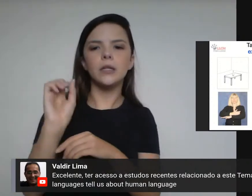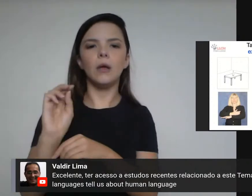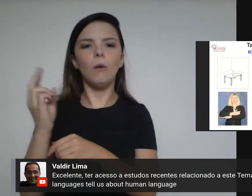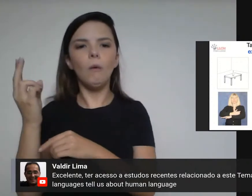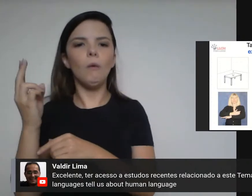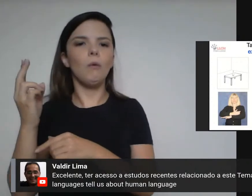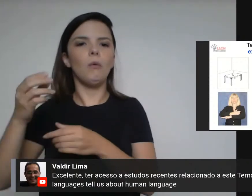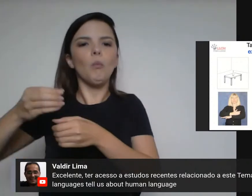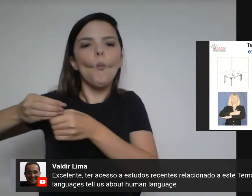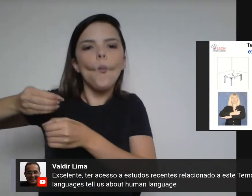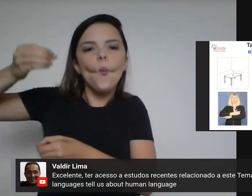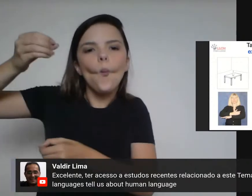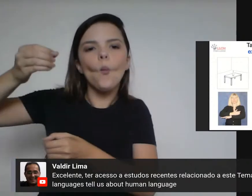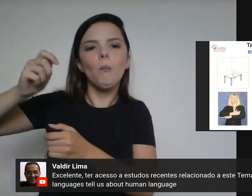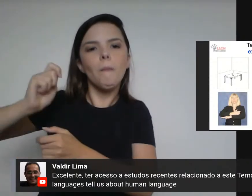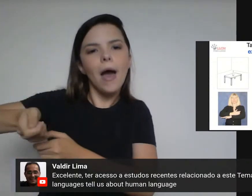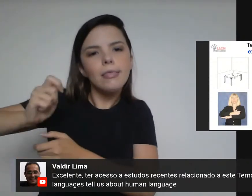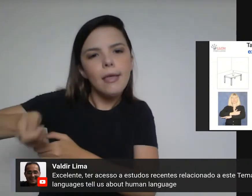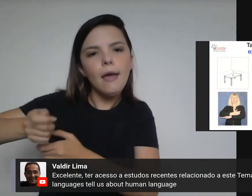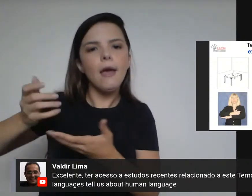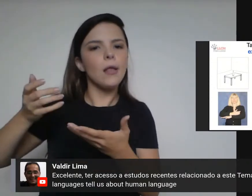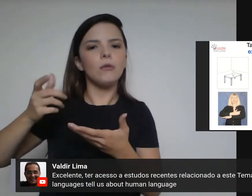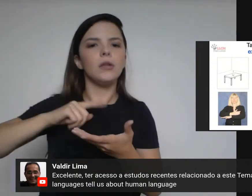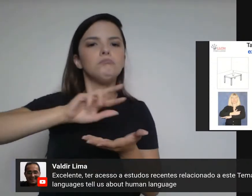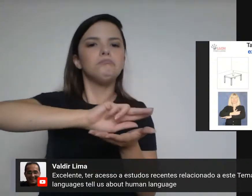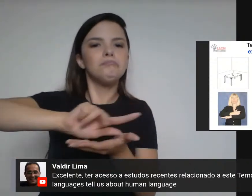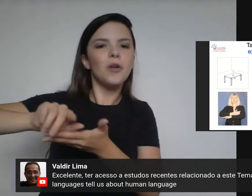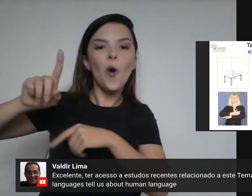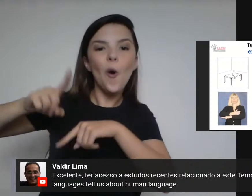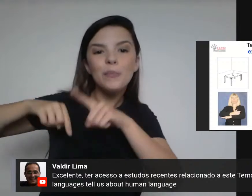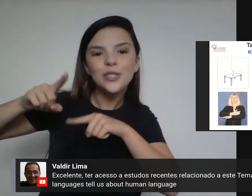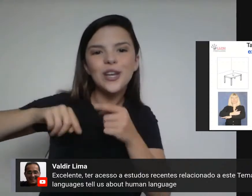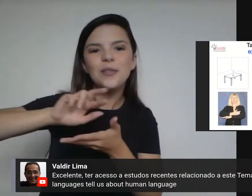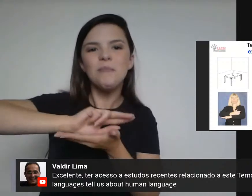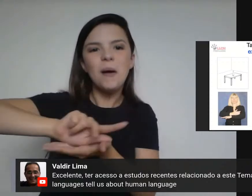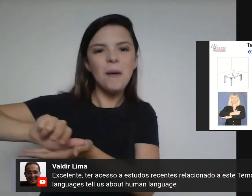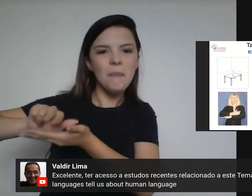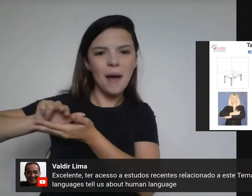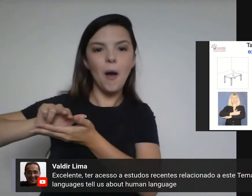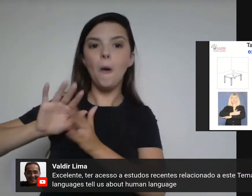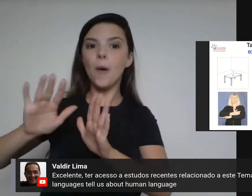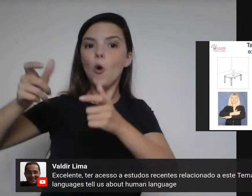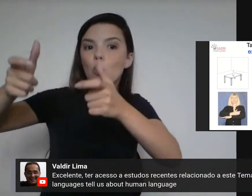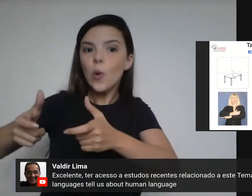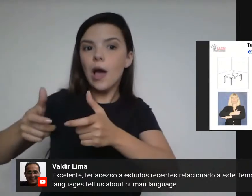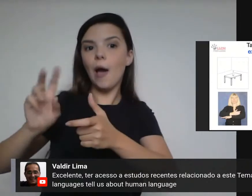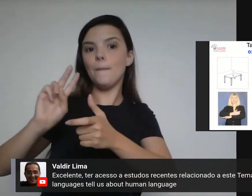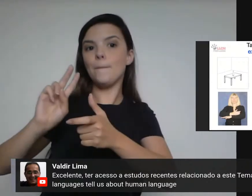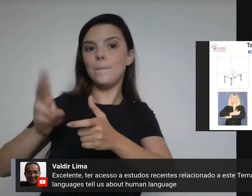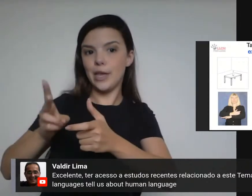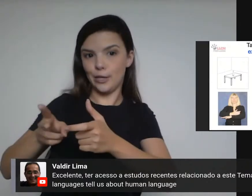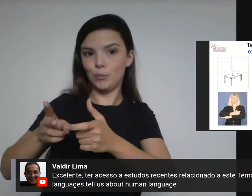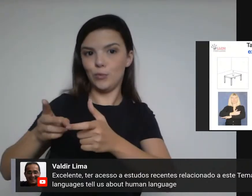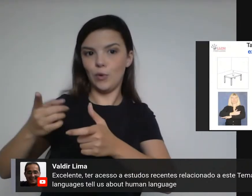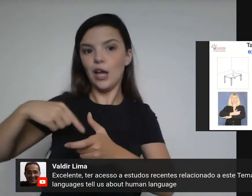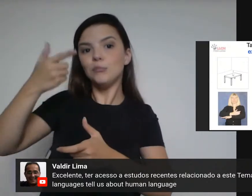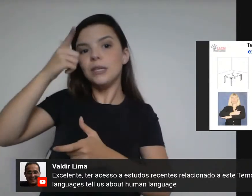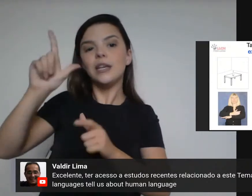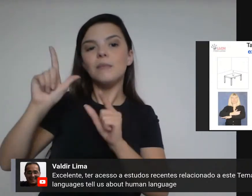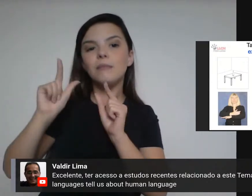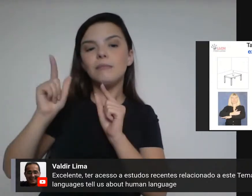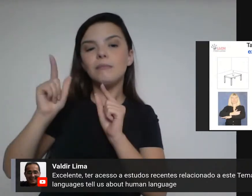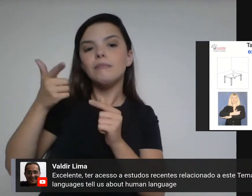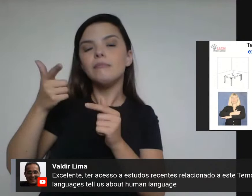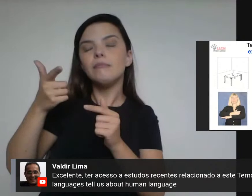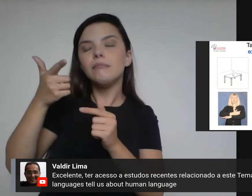classifier for a hammer. And we argue that these are listable forms and that you are engaging lexical retrieval